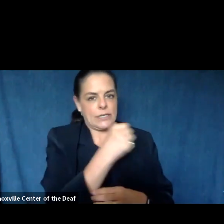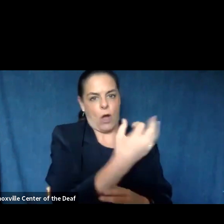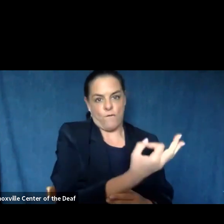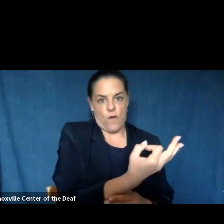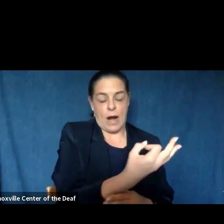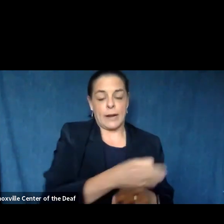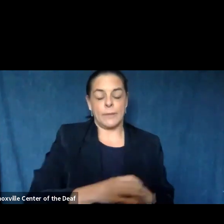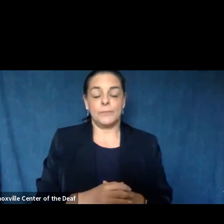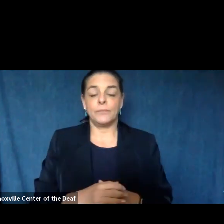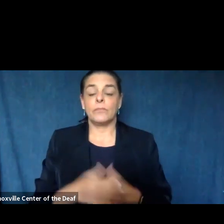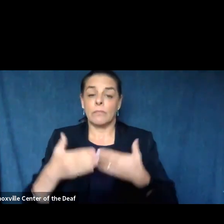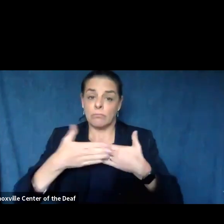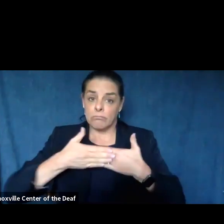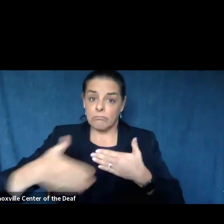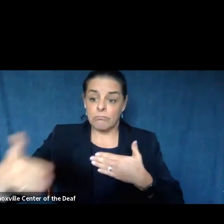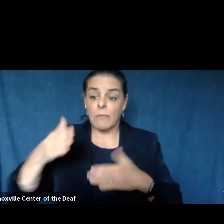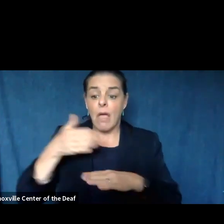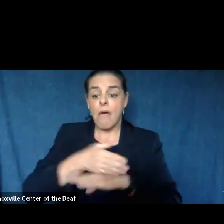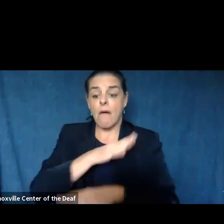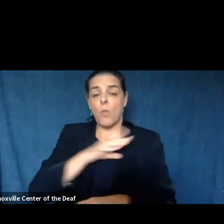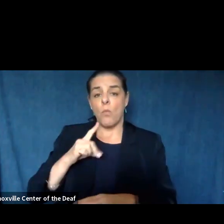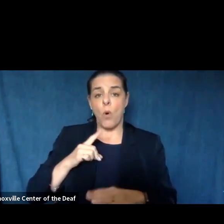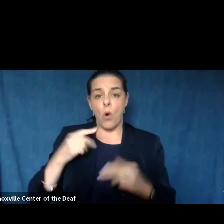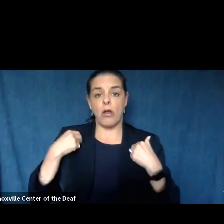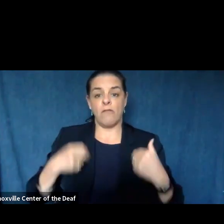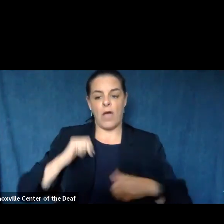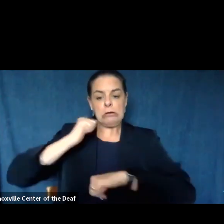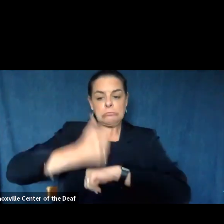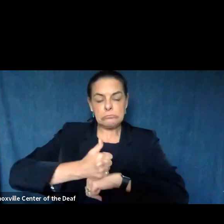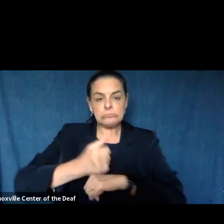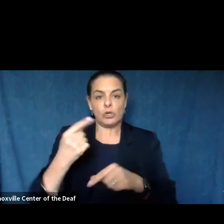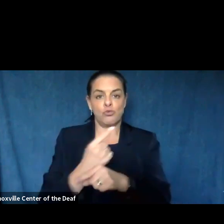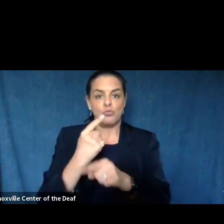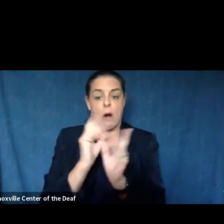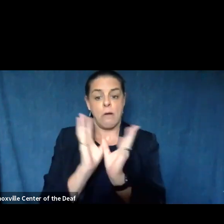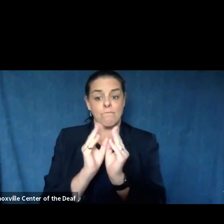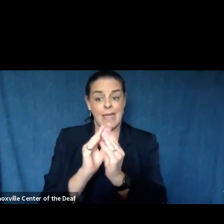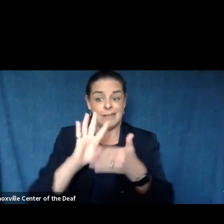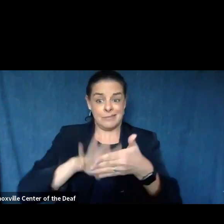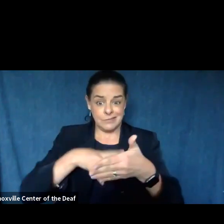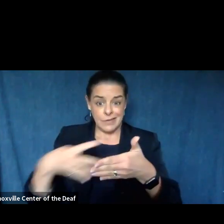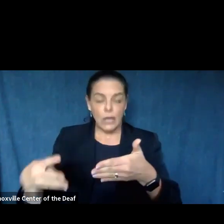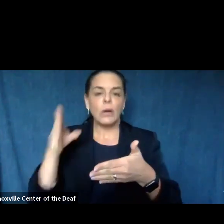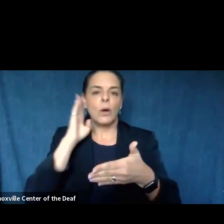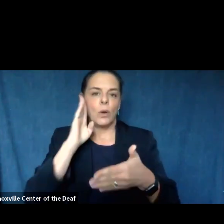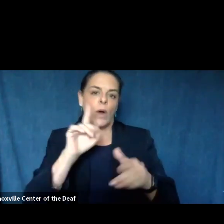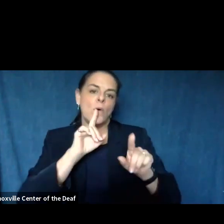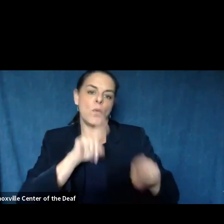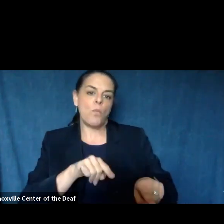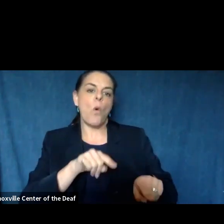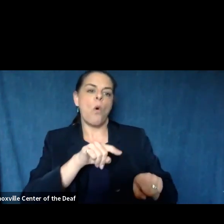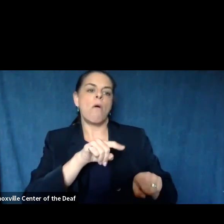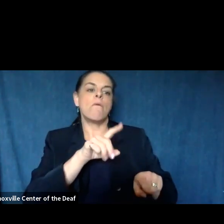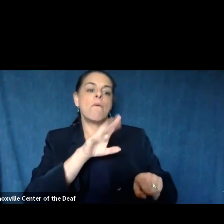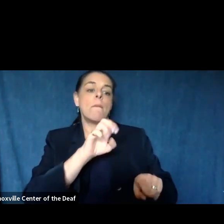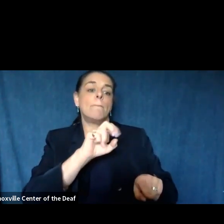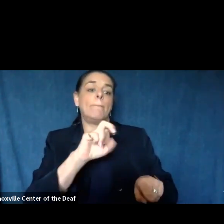has determined a regular meeting schedule, we will consistently report our benchmarks on a day of the week that they